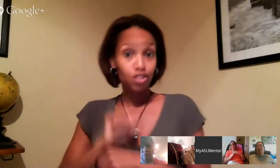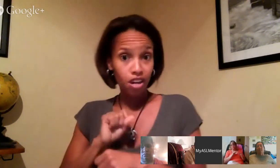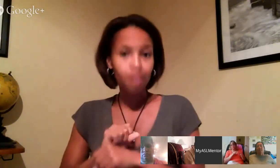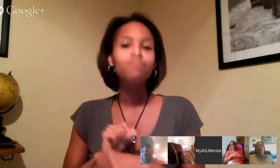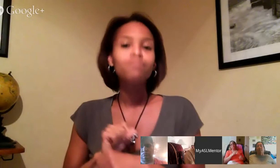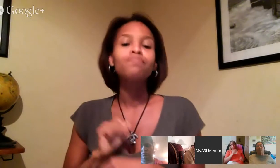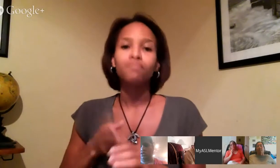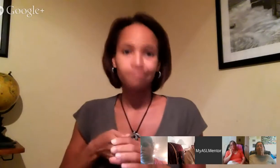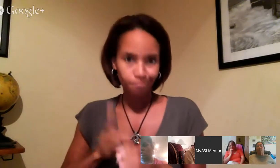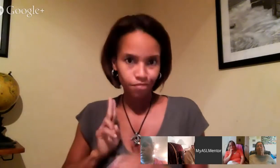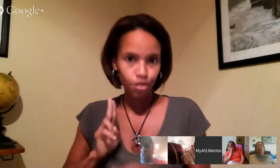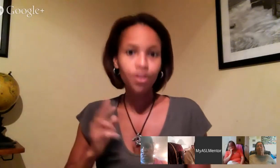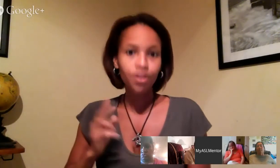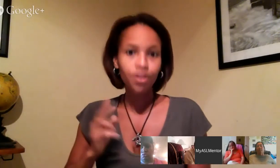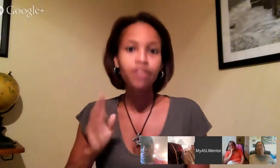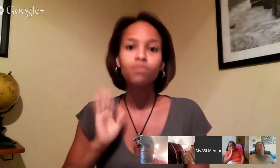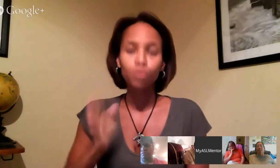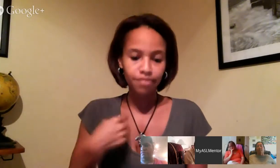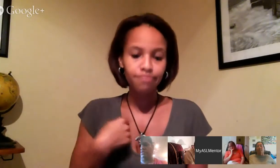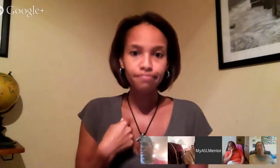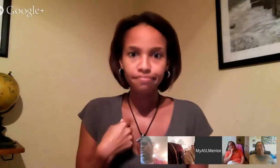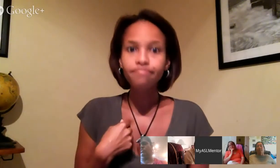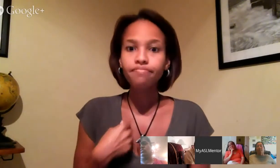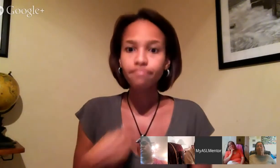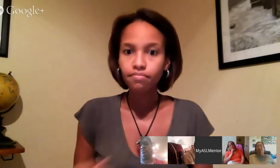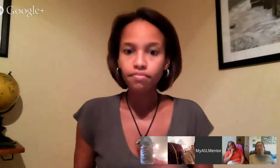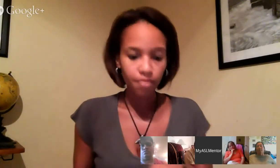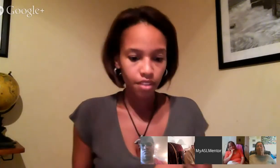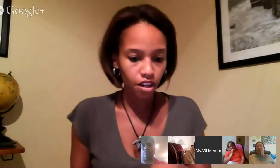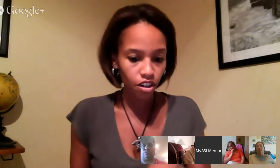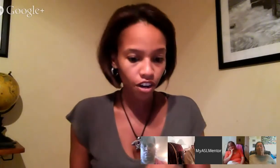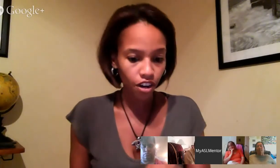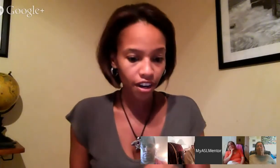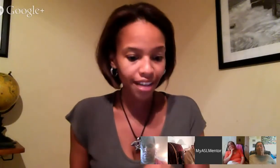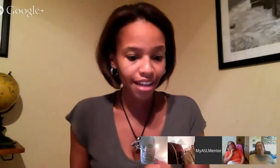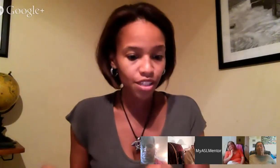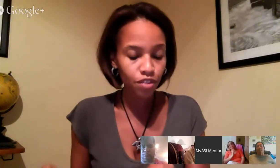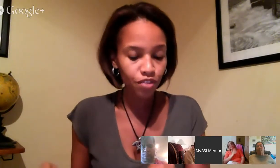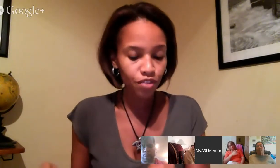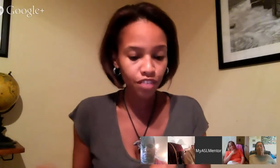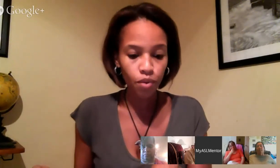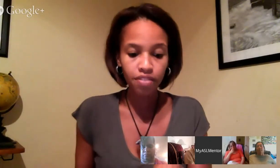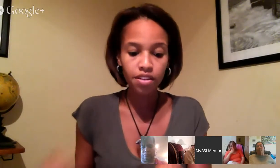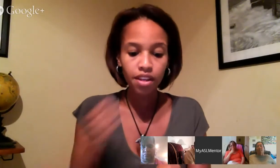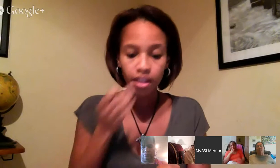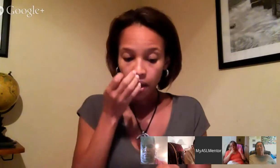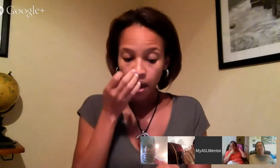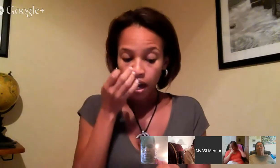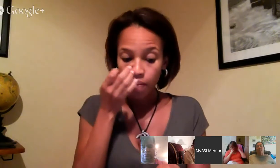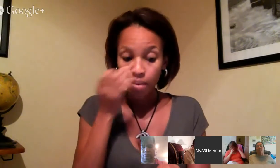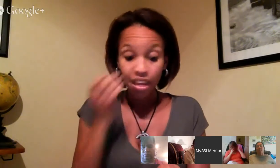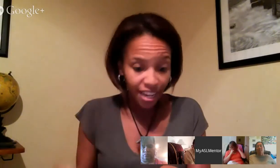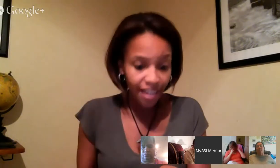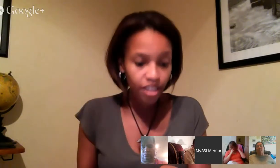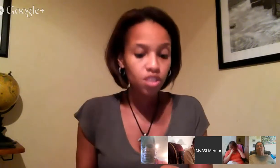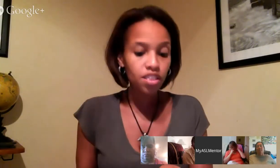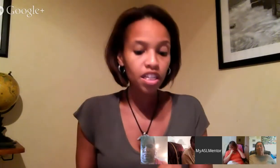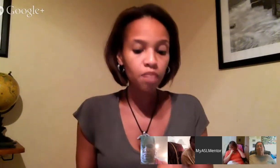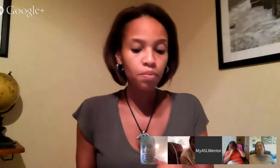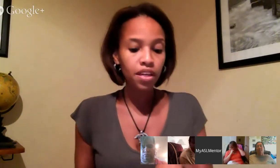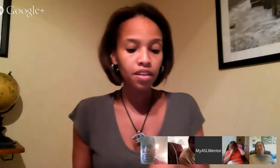my job, quit, will. All right, last one for if when. If I